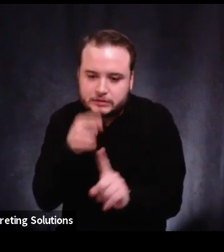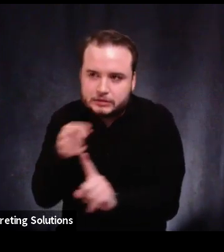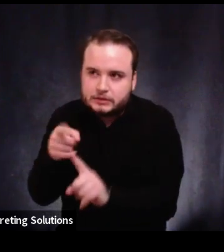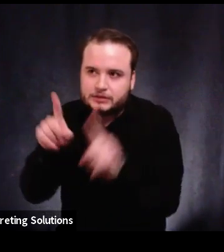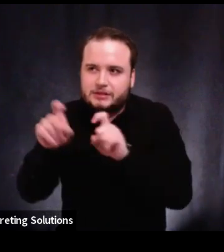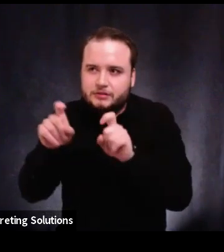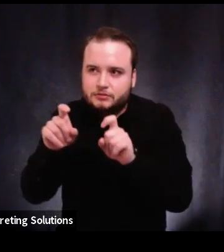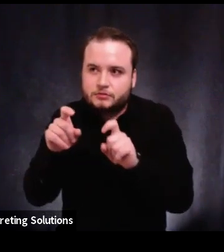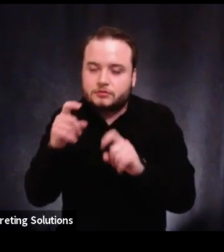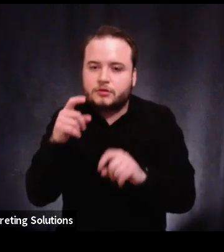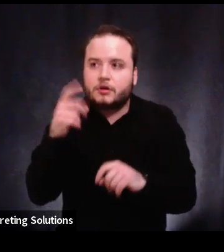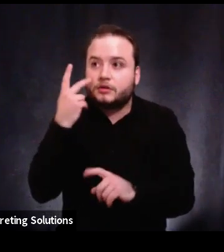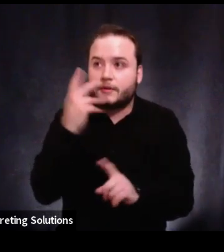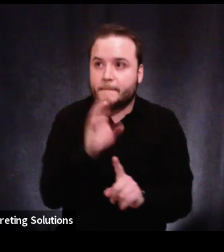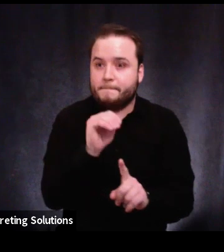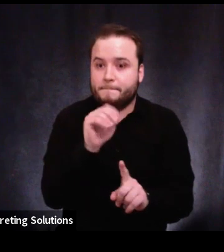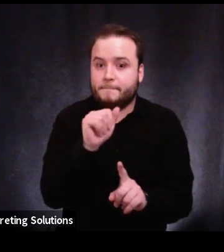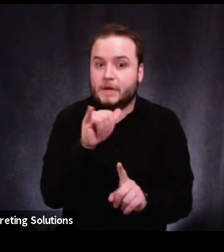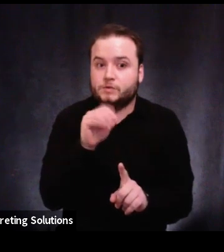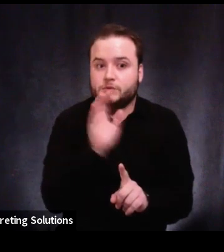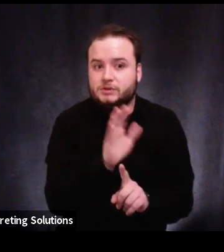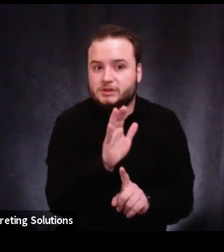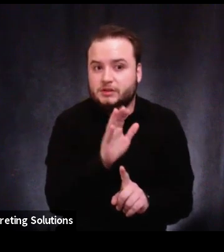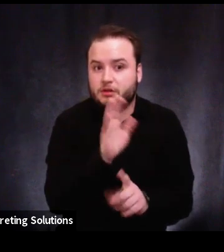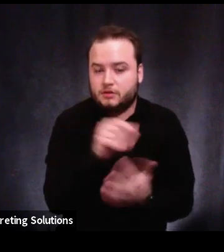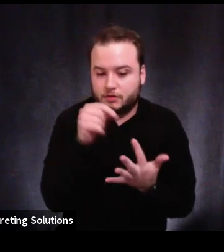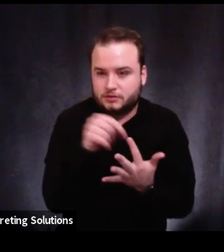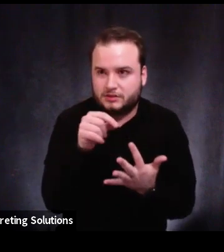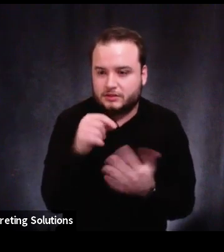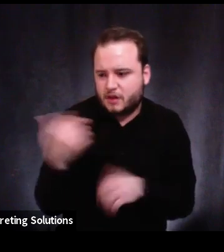wonderful. But there are dozens of other